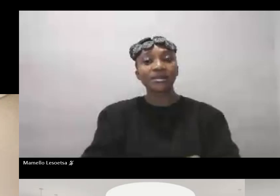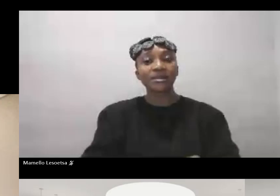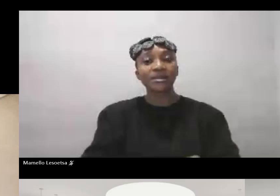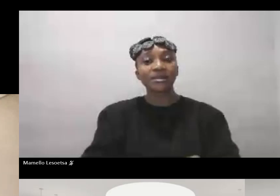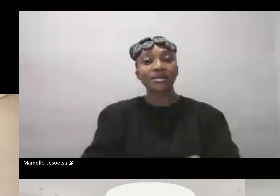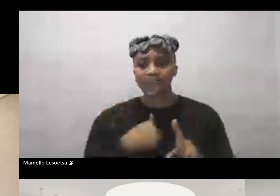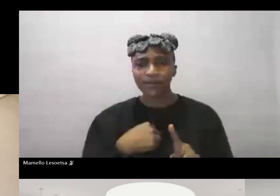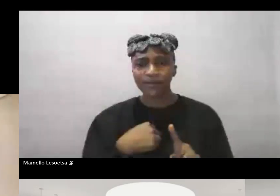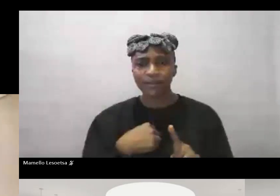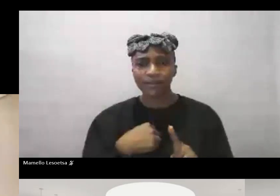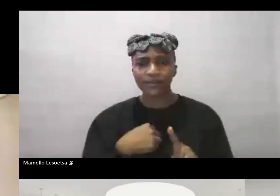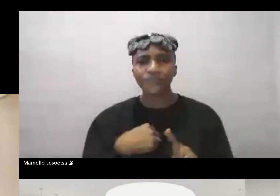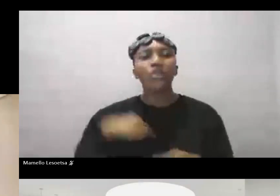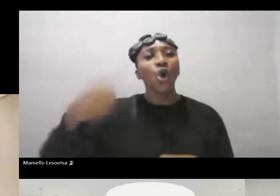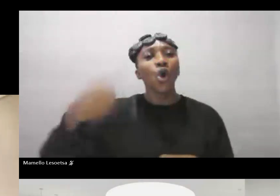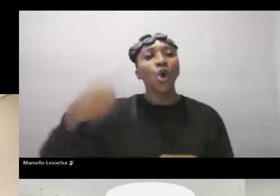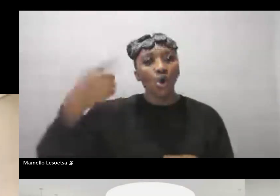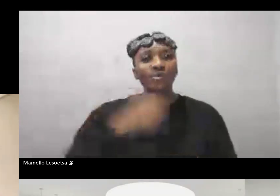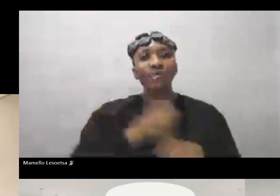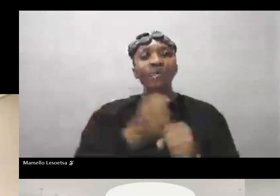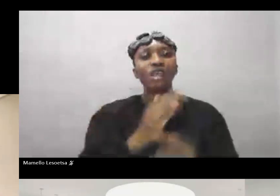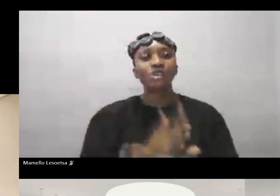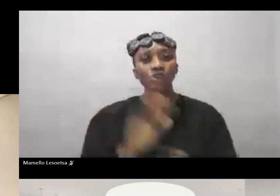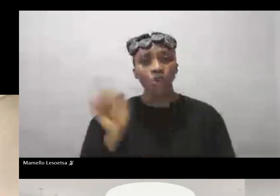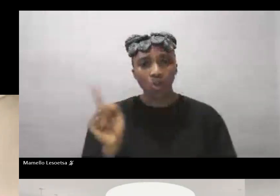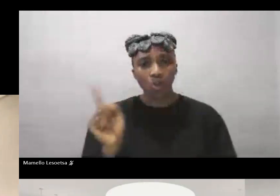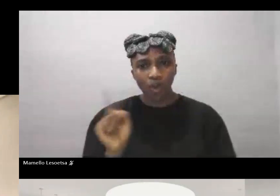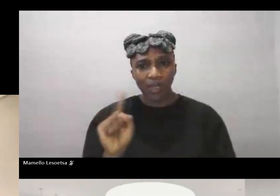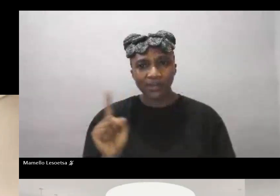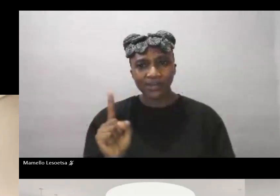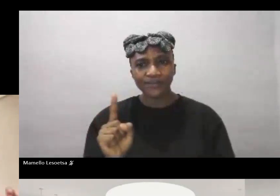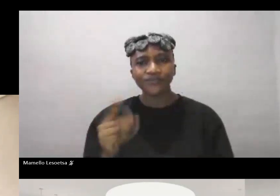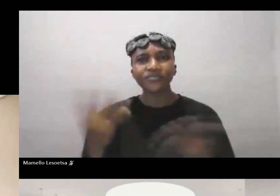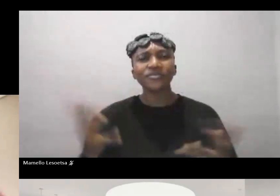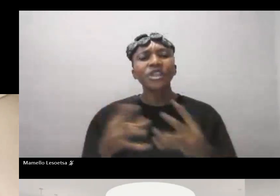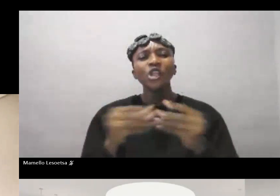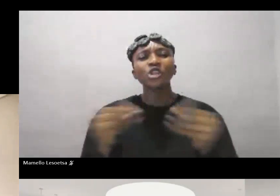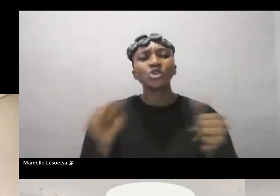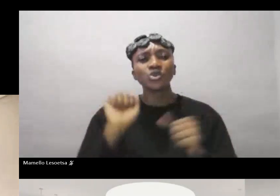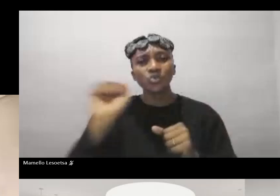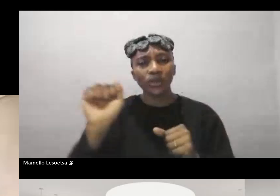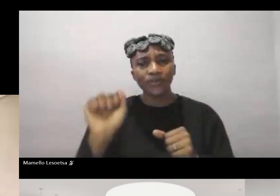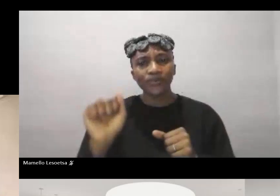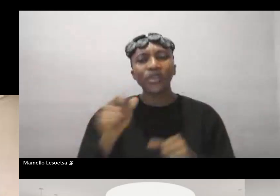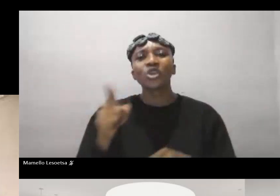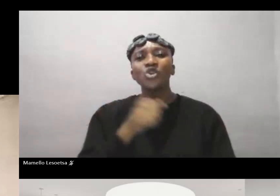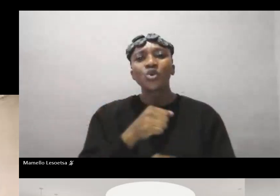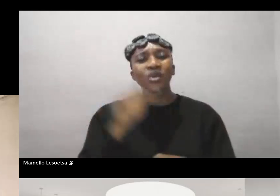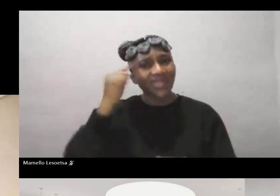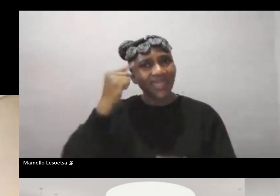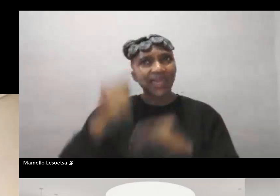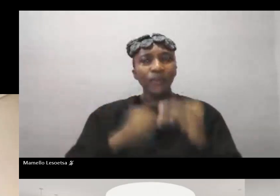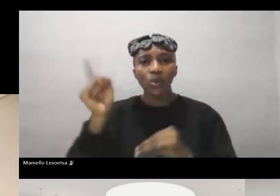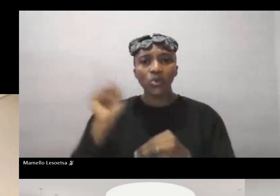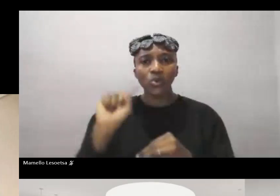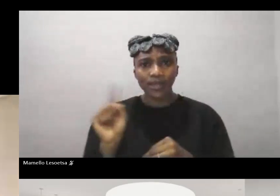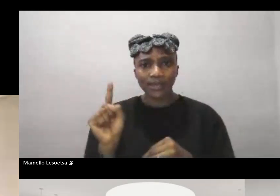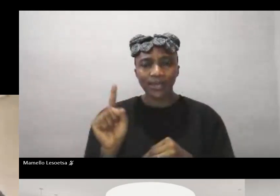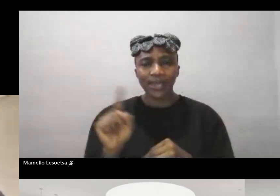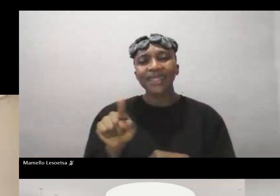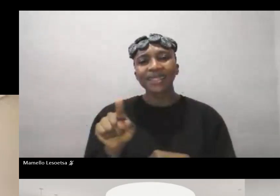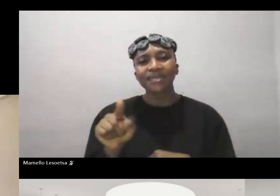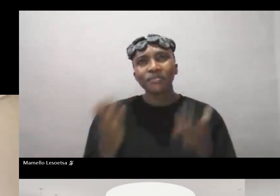sure you don't, with solutions, you don't make solutions or you don't think around things that are too broad